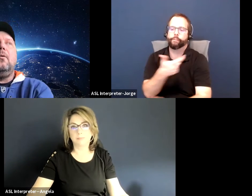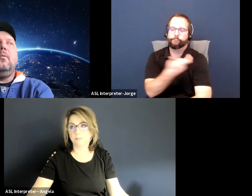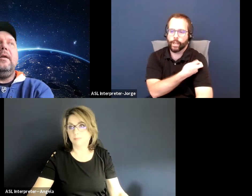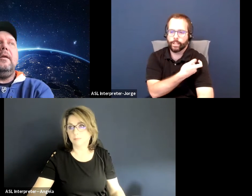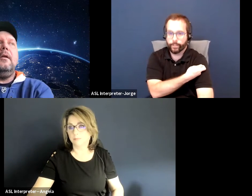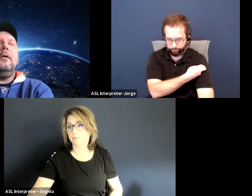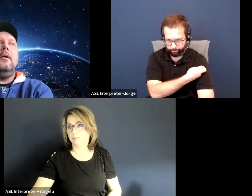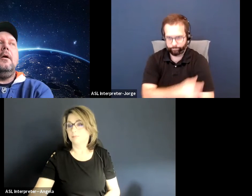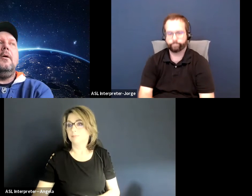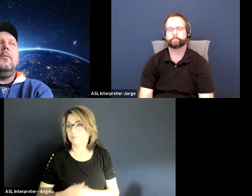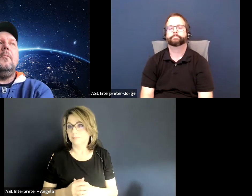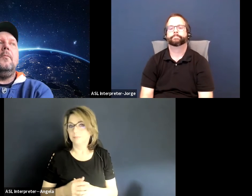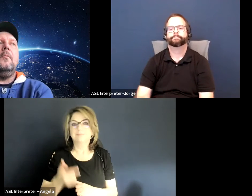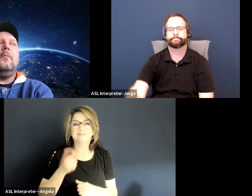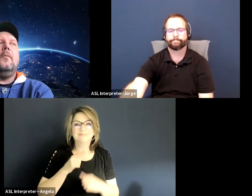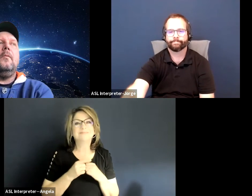So we,